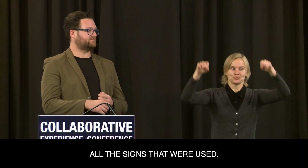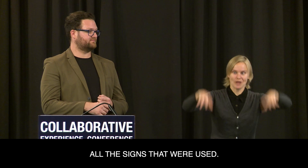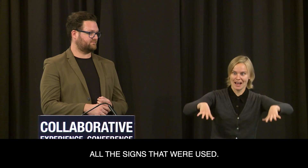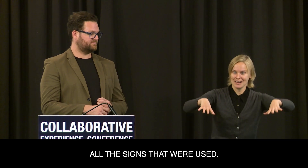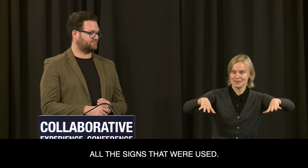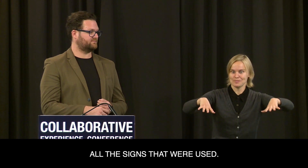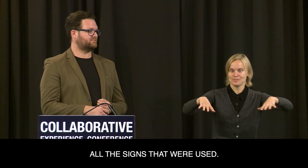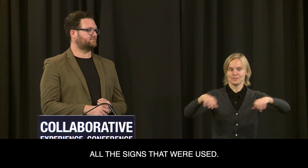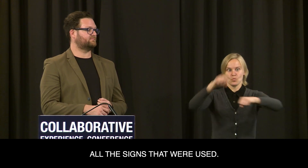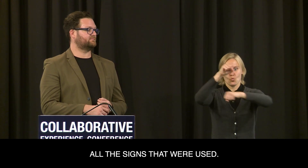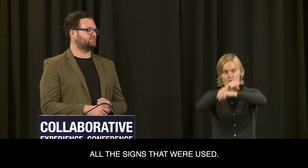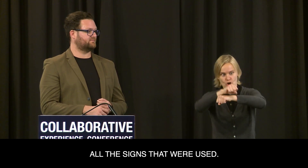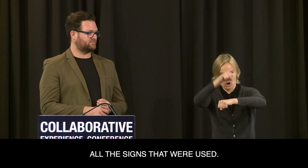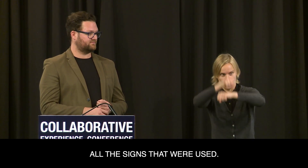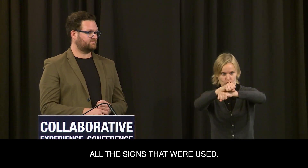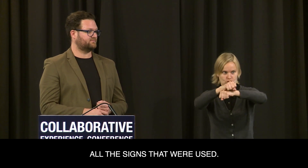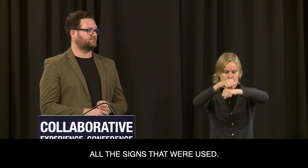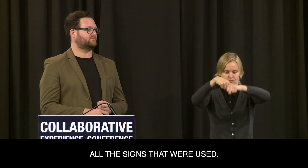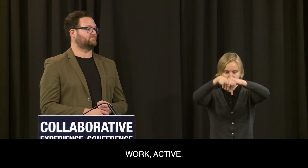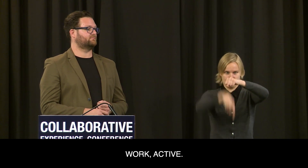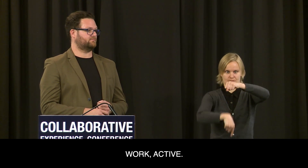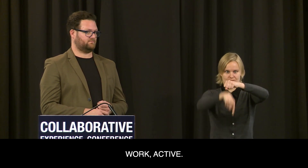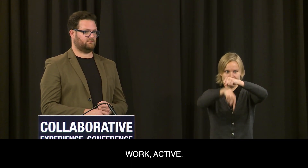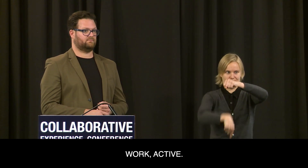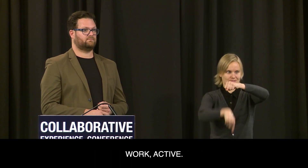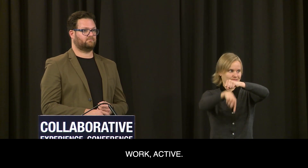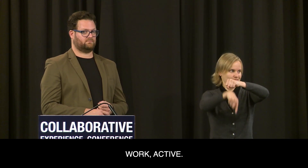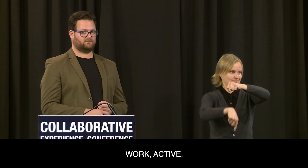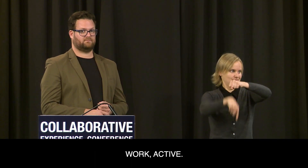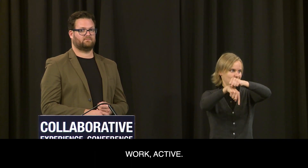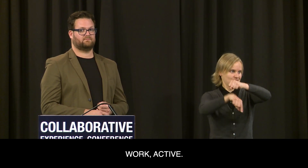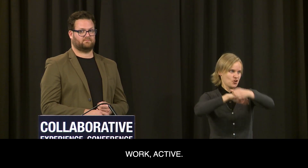All the signs that were used. Work, active.